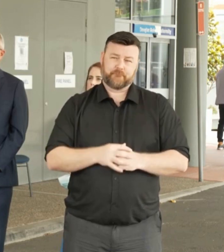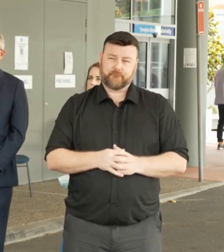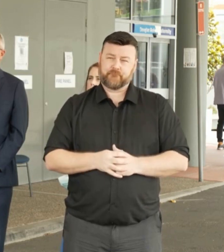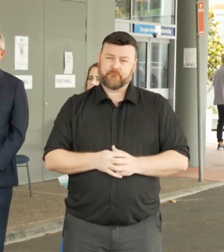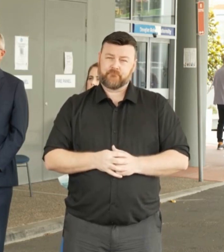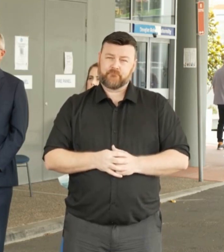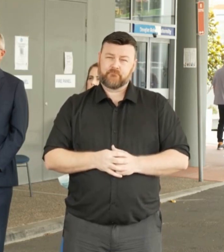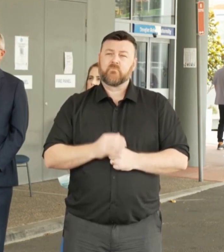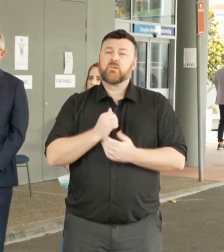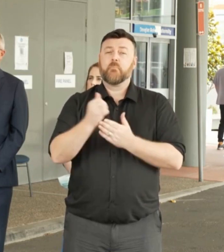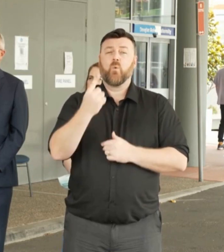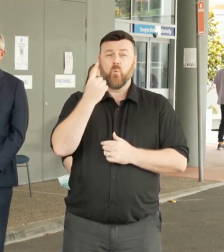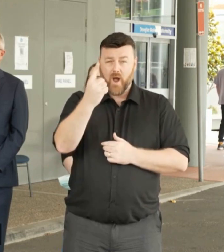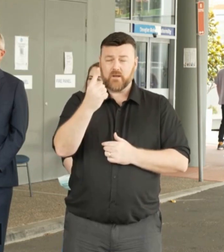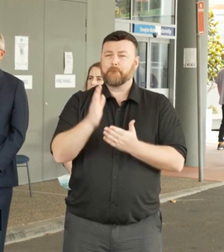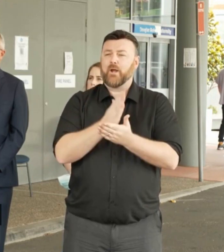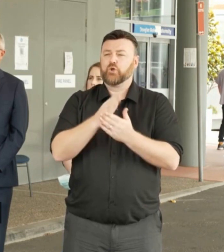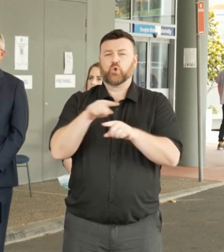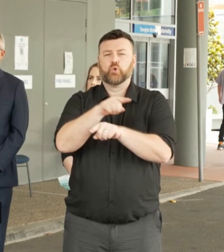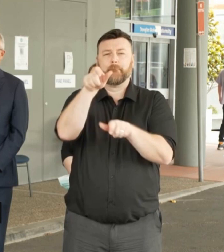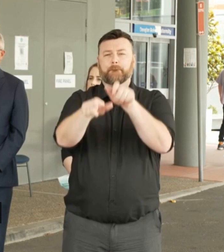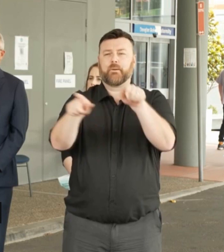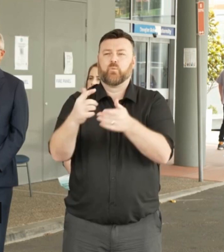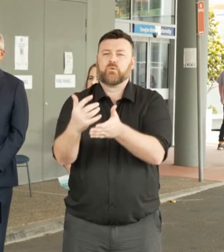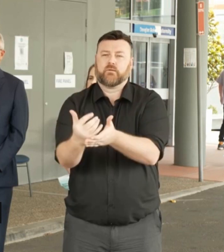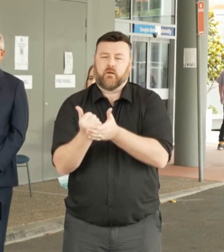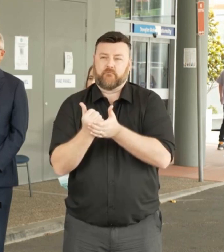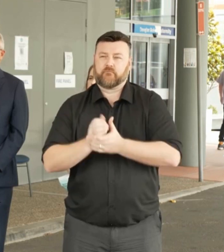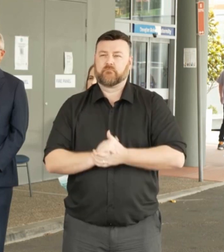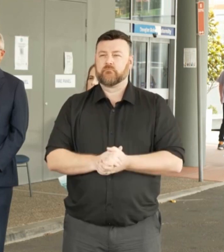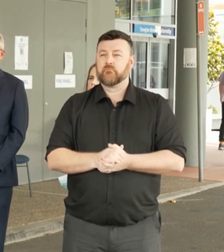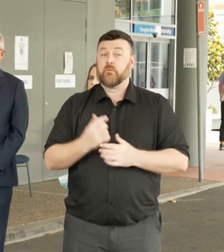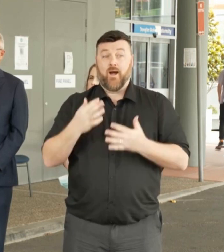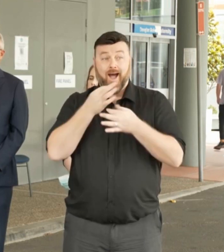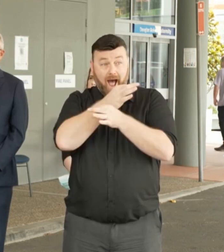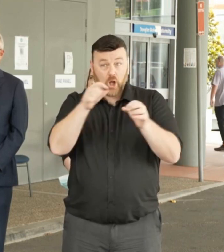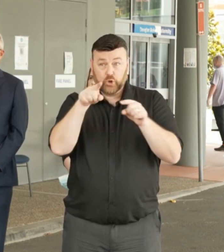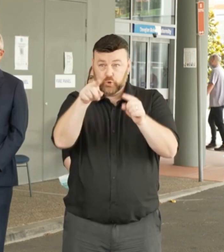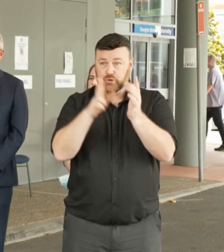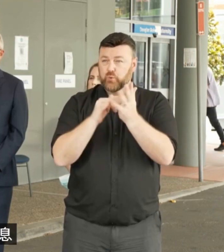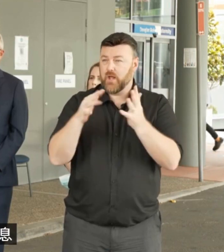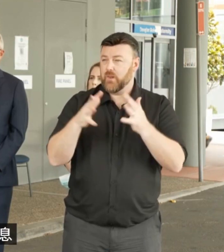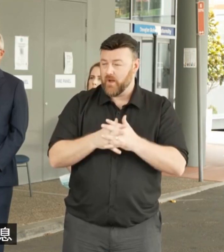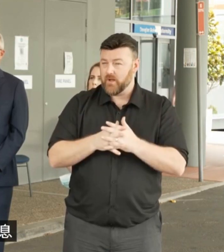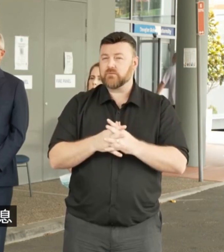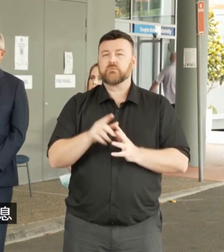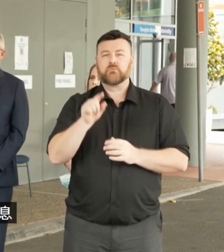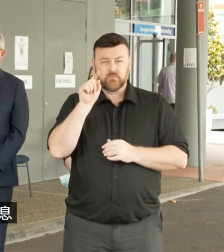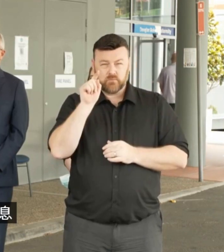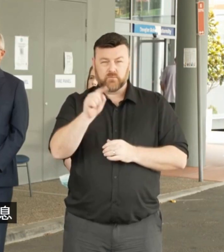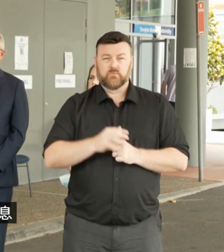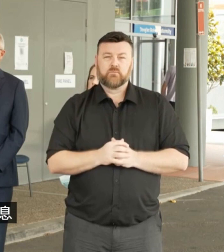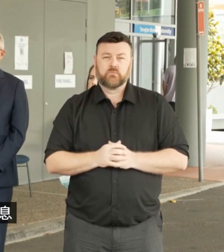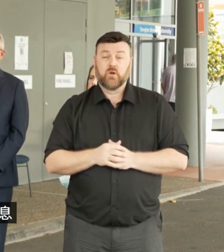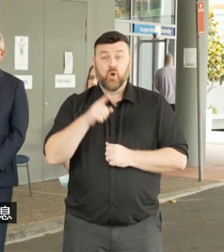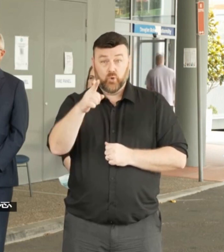situation. Our number one focus is to keep people safe, and we'll continue to do so. But what I ask the people of our state to do today, the key message, is if you're